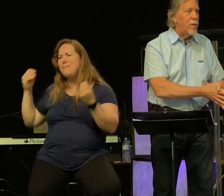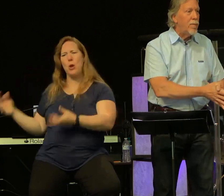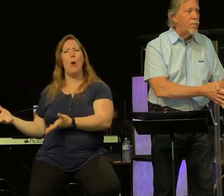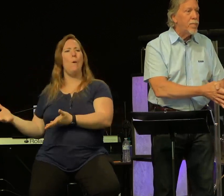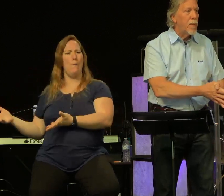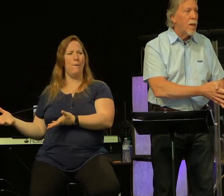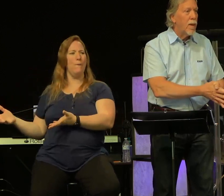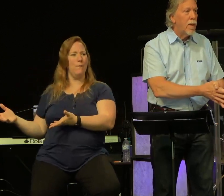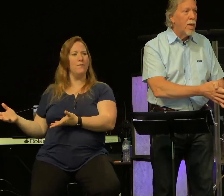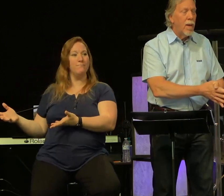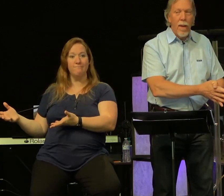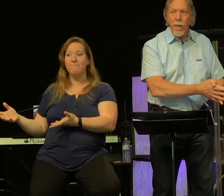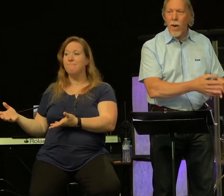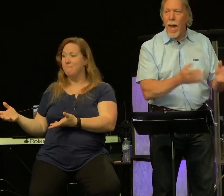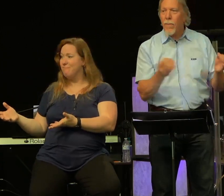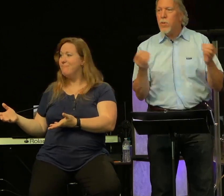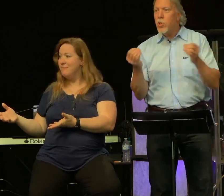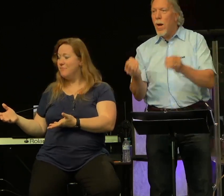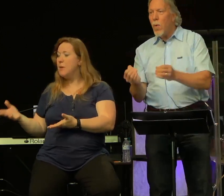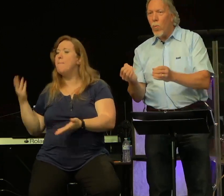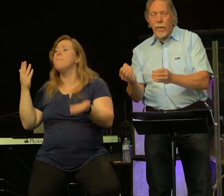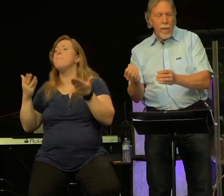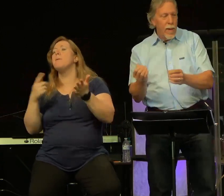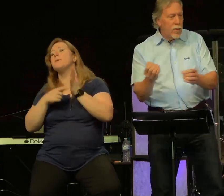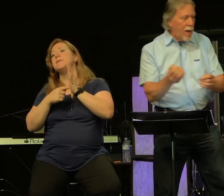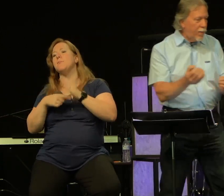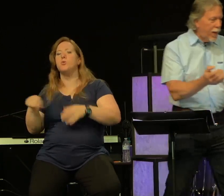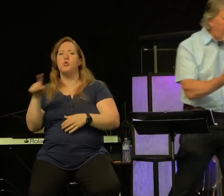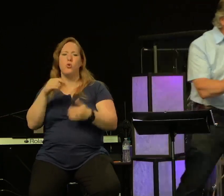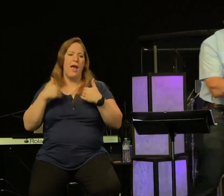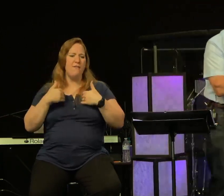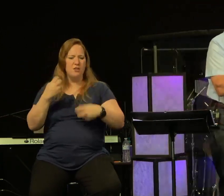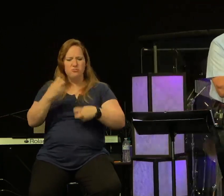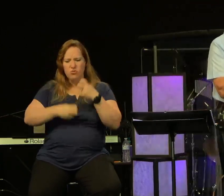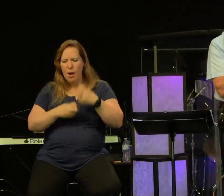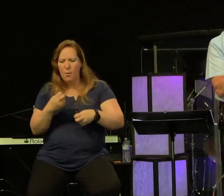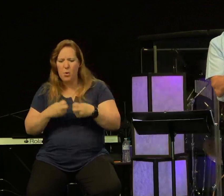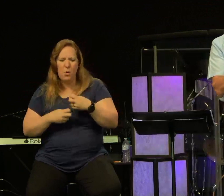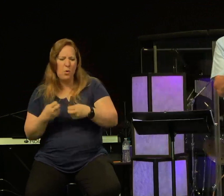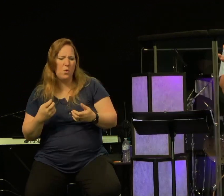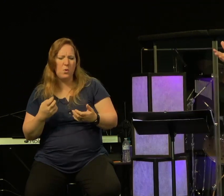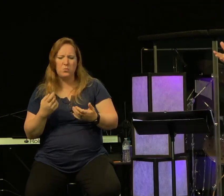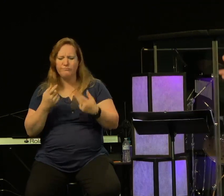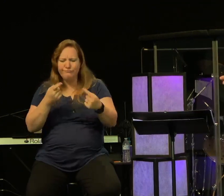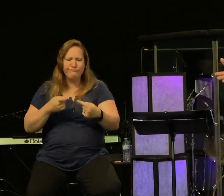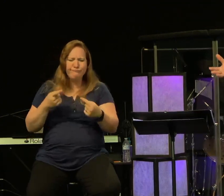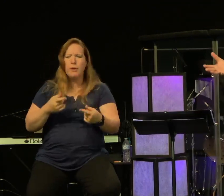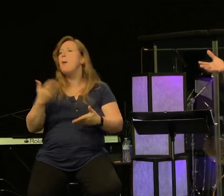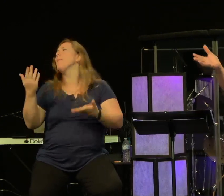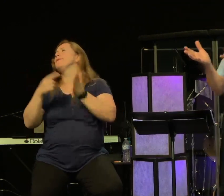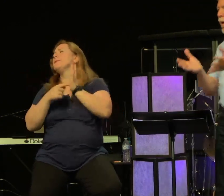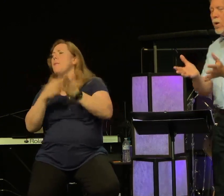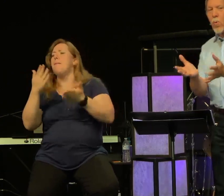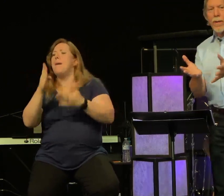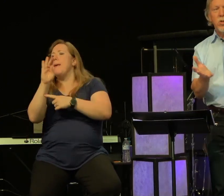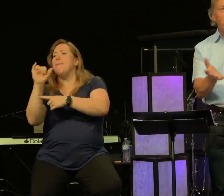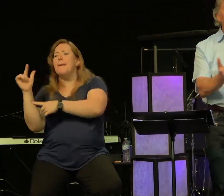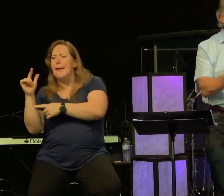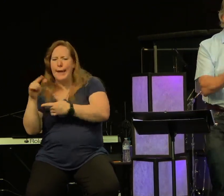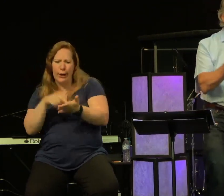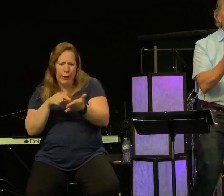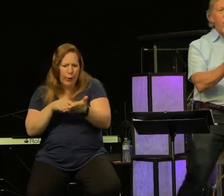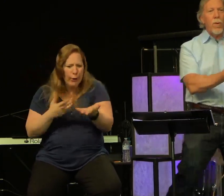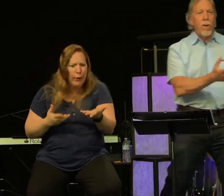it. You're having trouble with something, or maybe there's a bill that's coming due and you're not quite